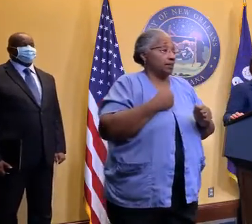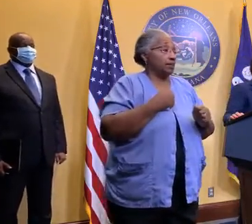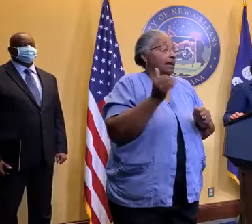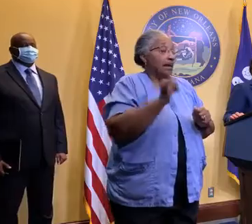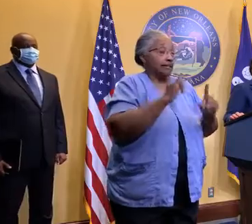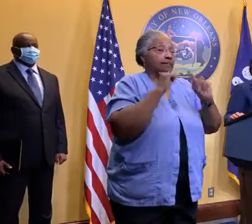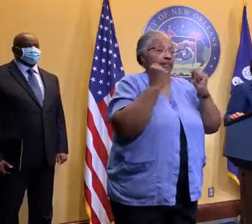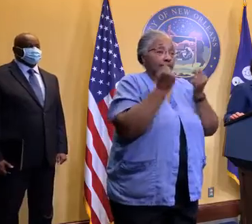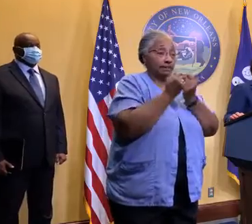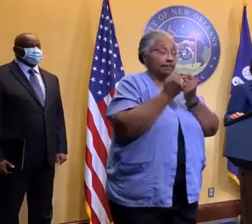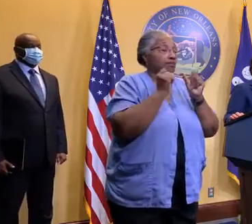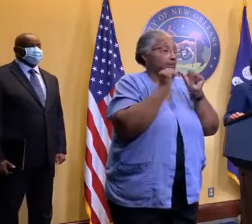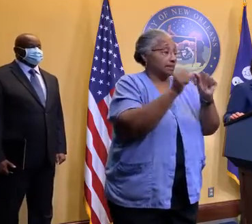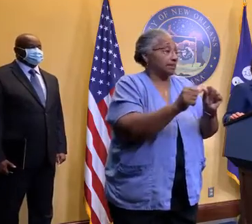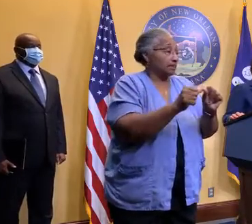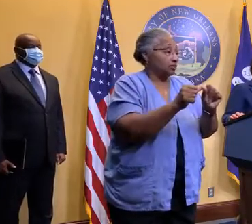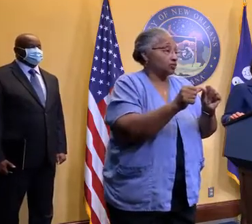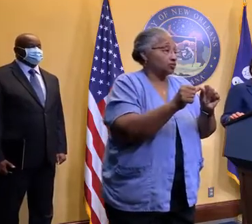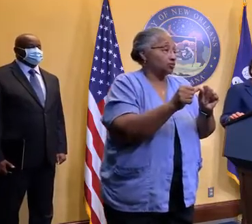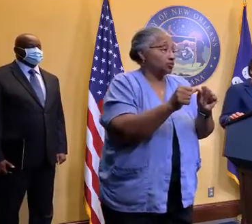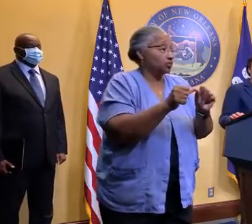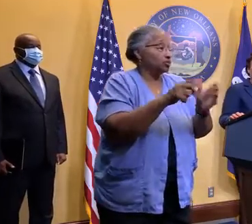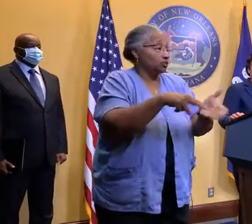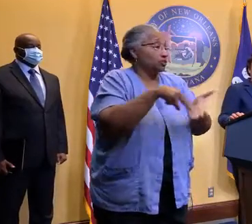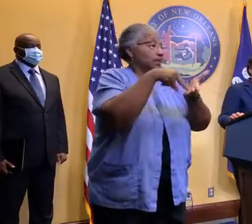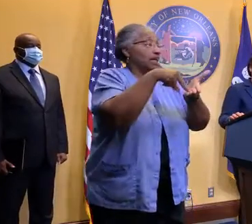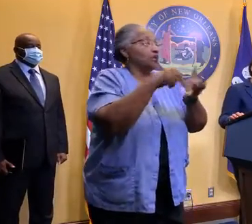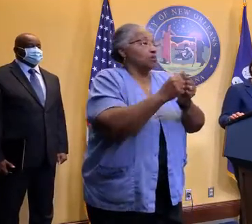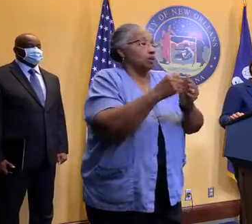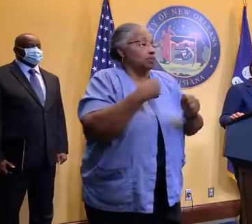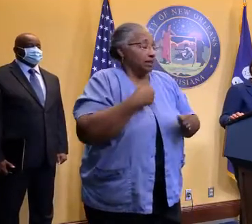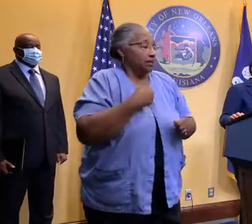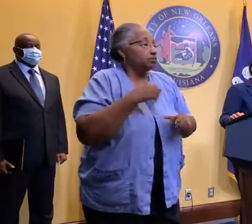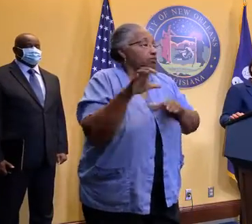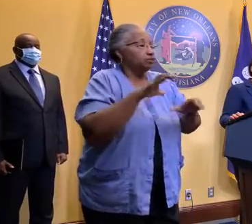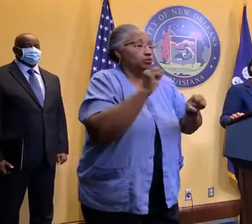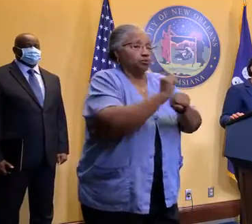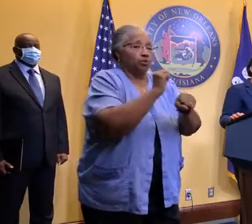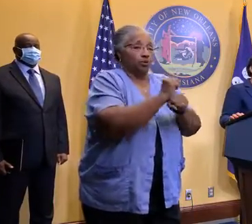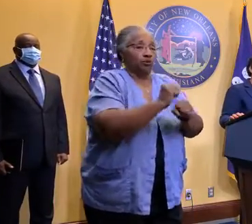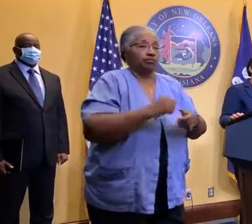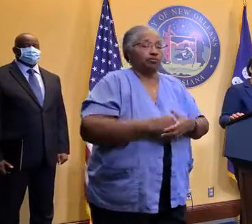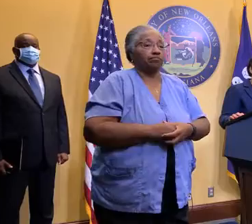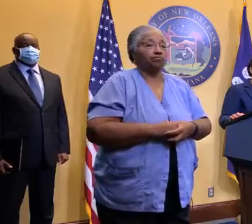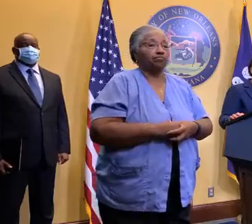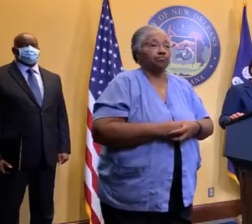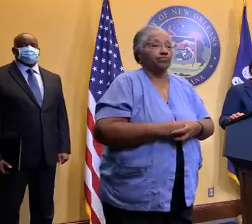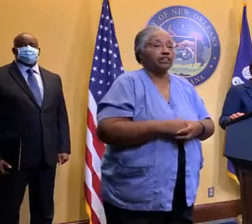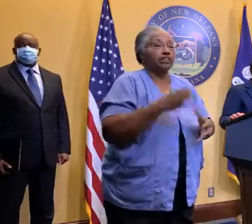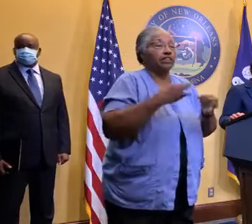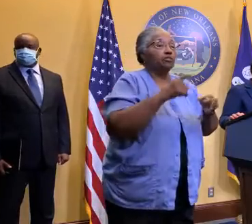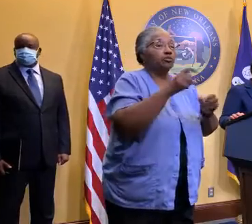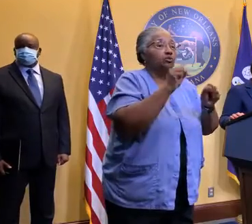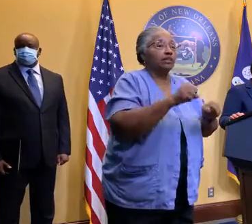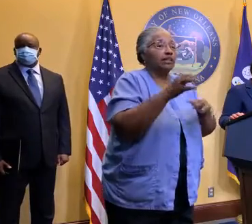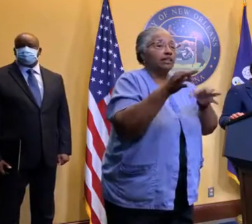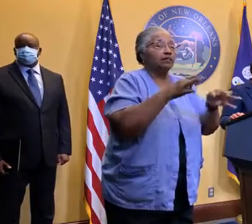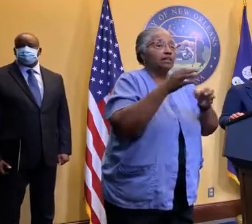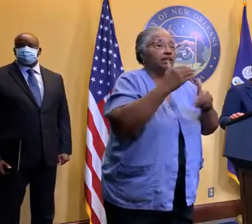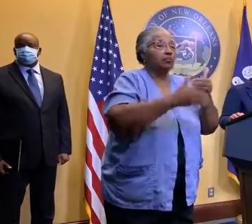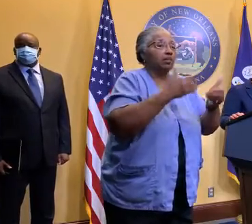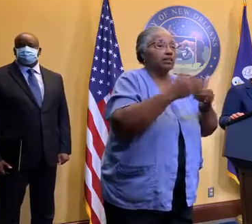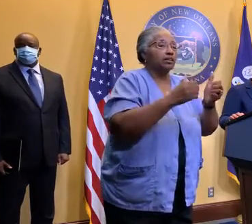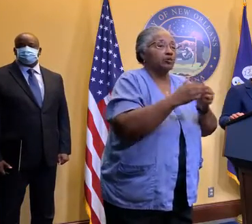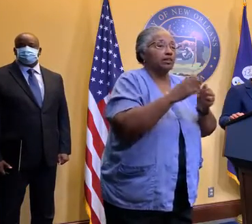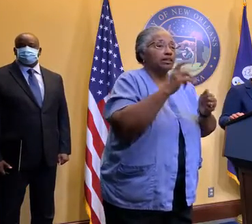they've continued really to stand with me and doing the work. Definitely. One more question. If you could just explain the process